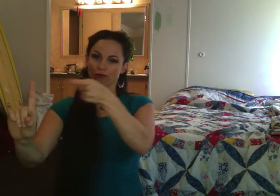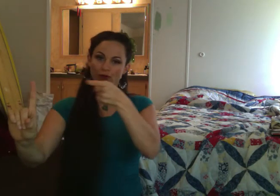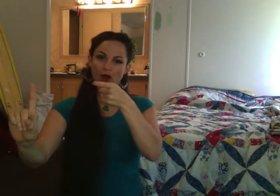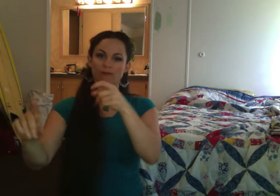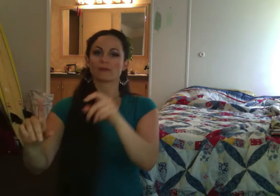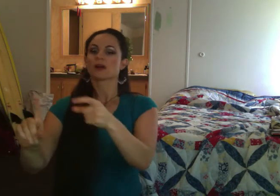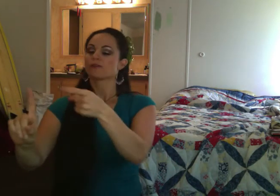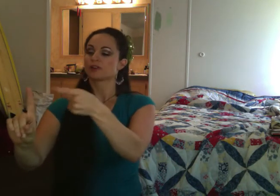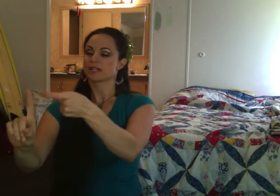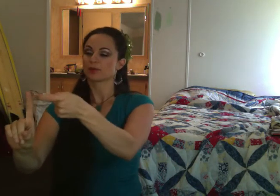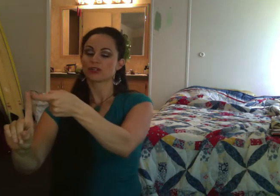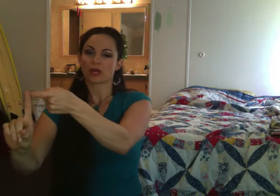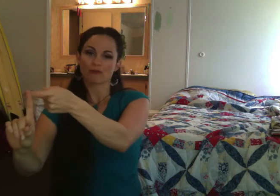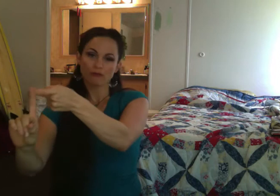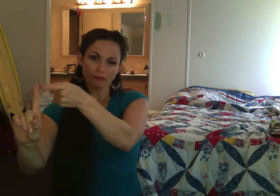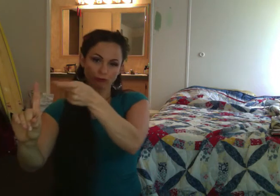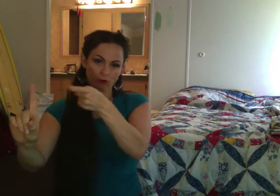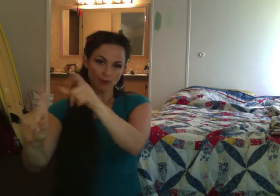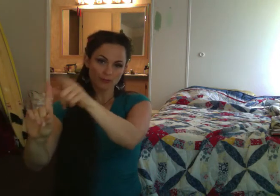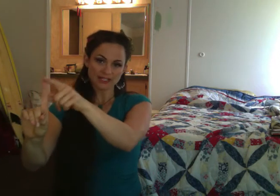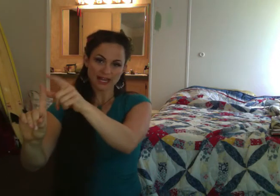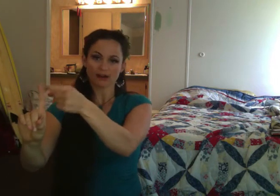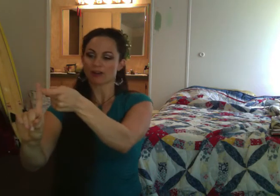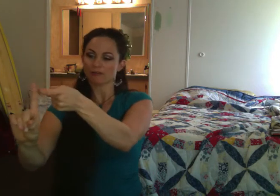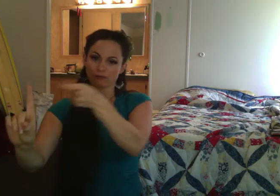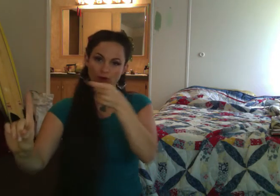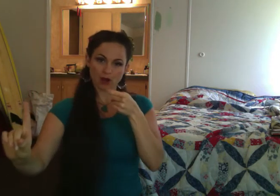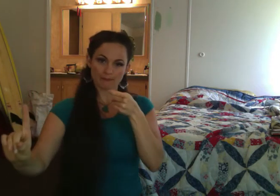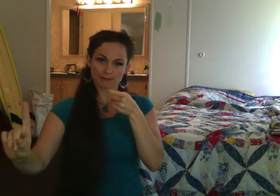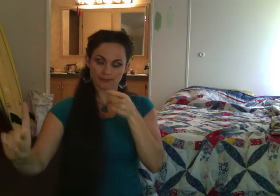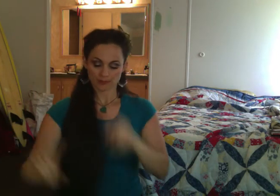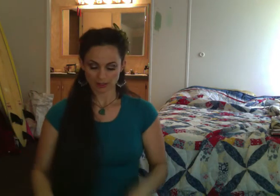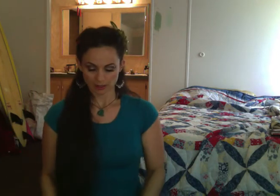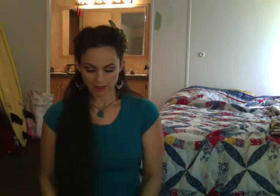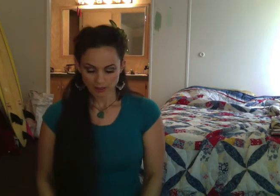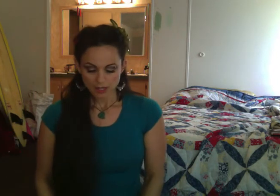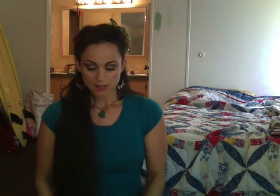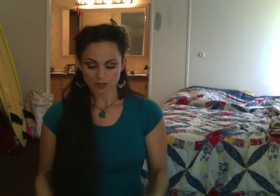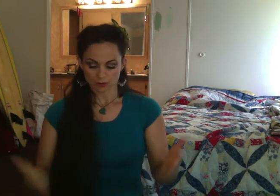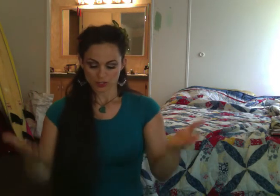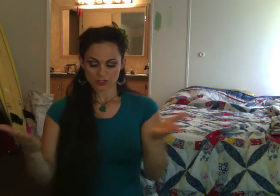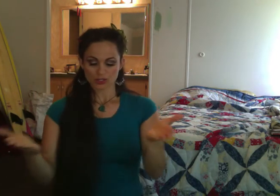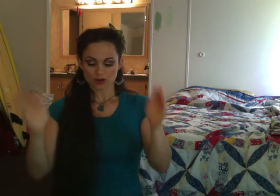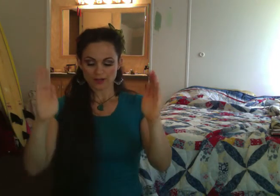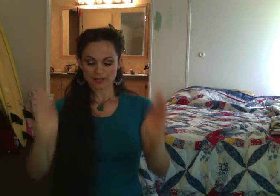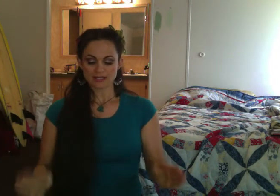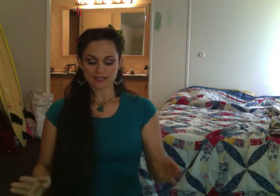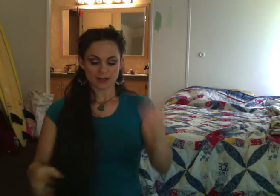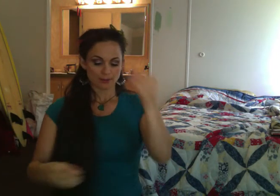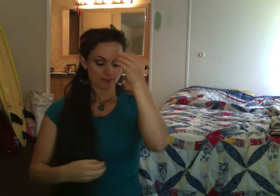from. For example, you're doing it from this area, from. So, servants,